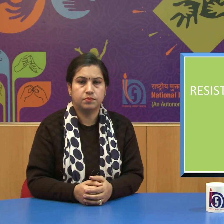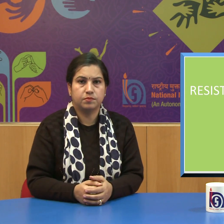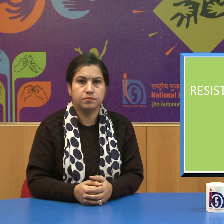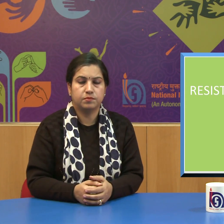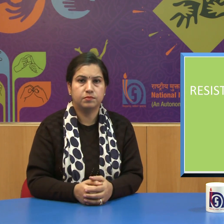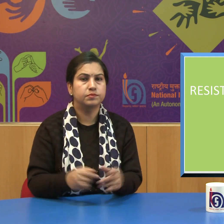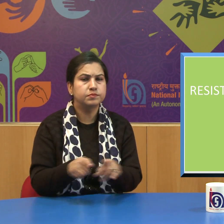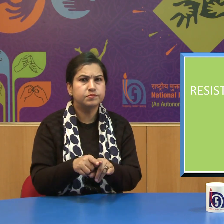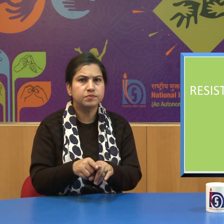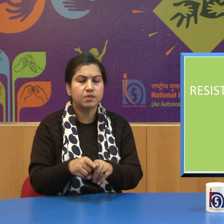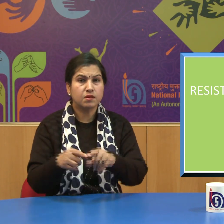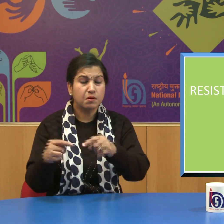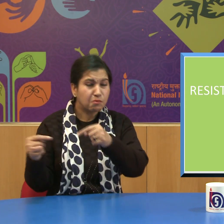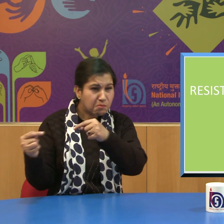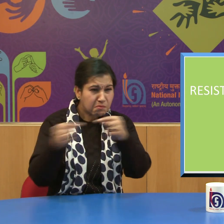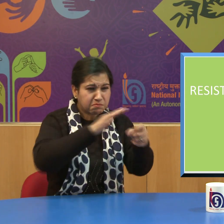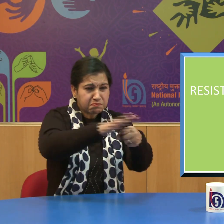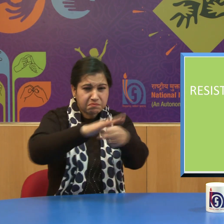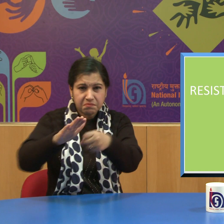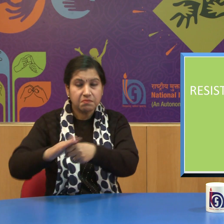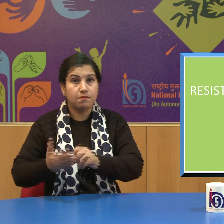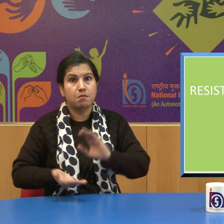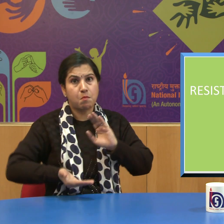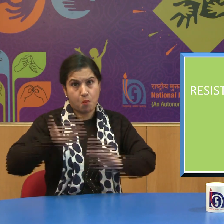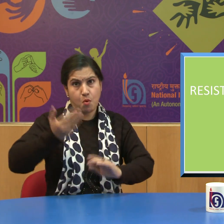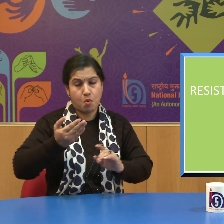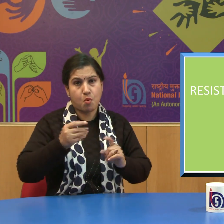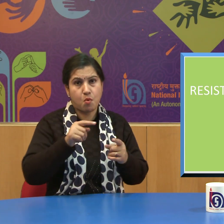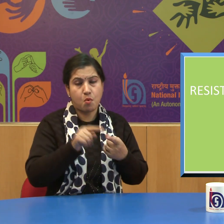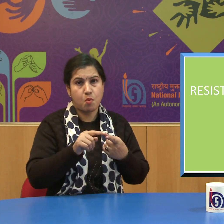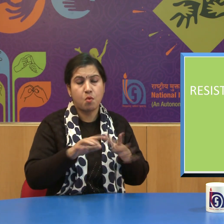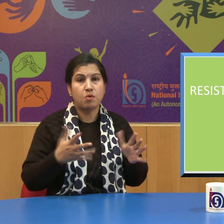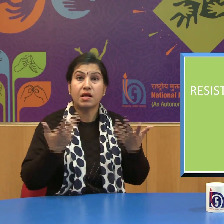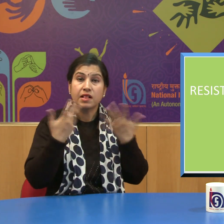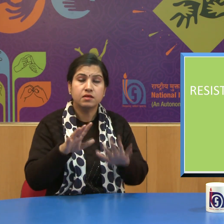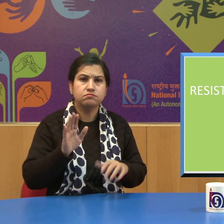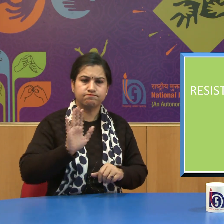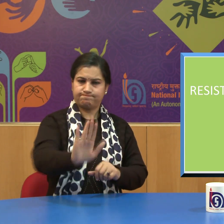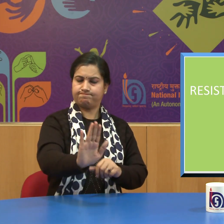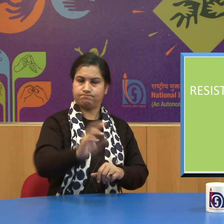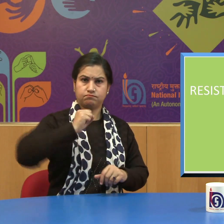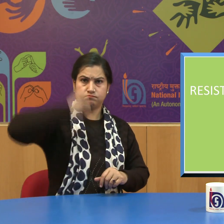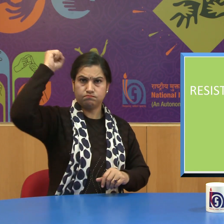Violence was the most common feature of these resistance movements.